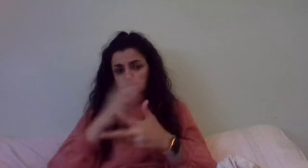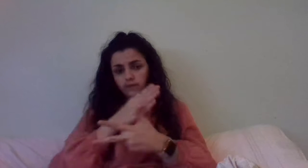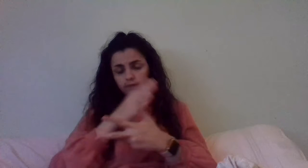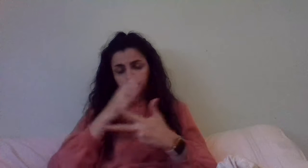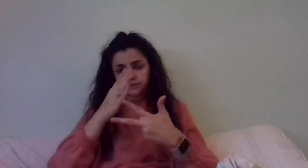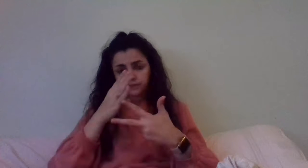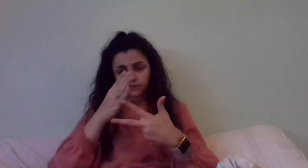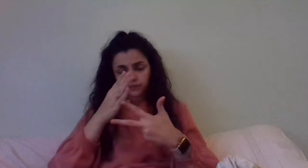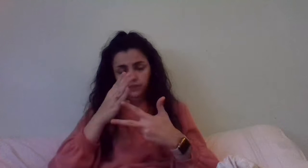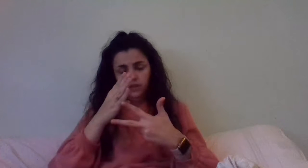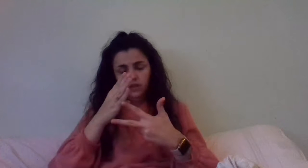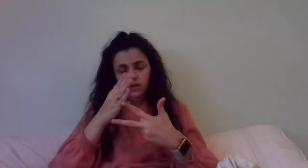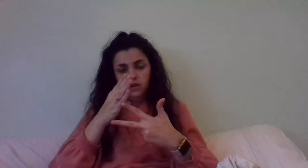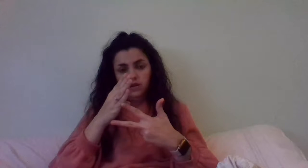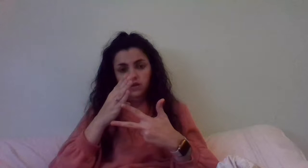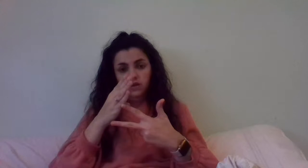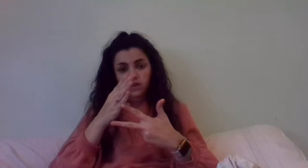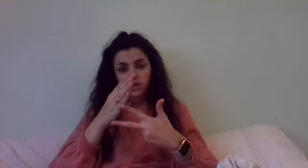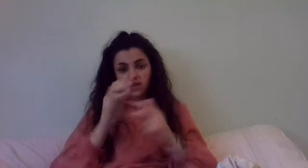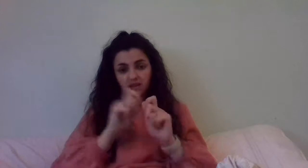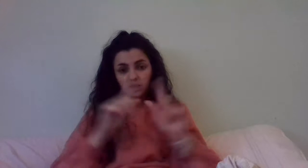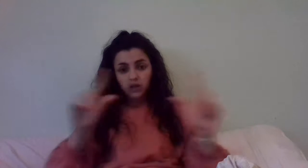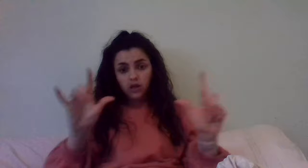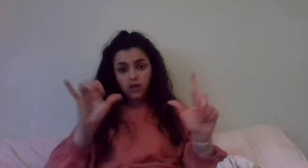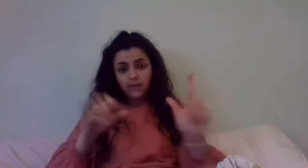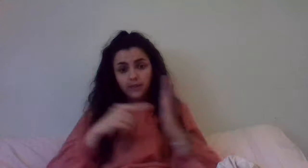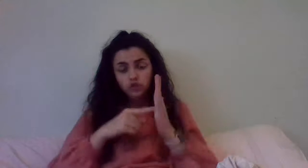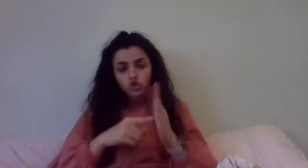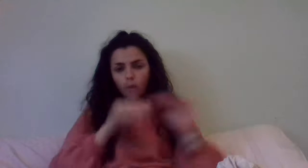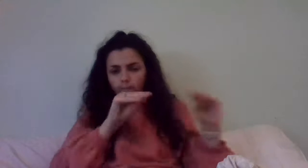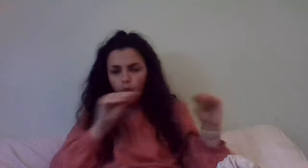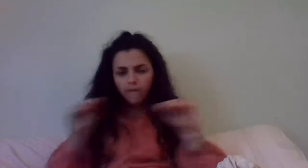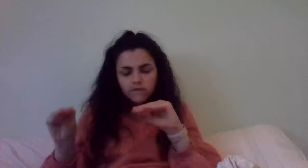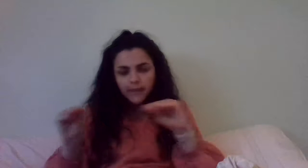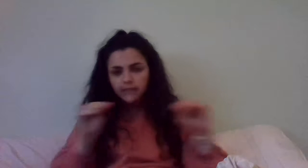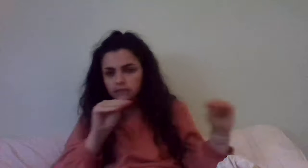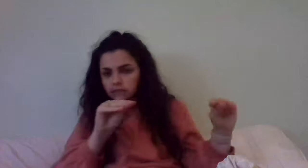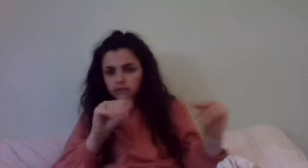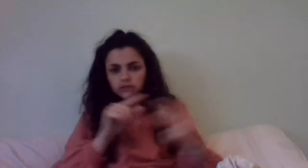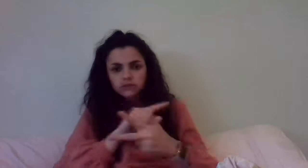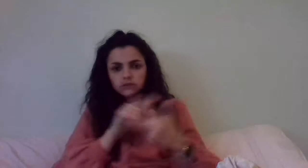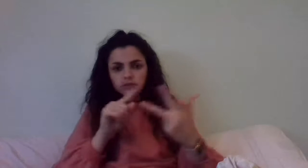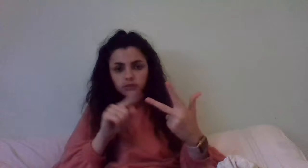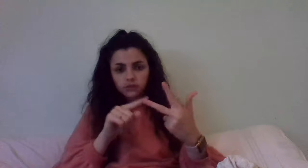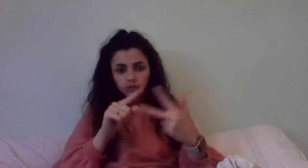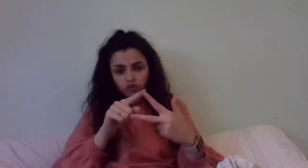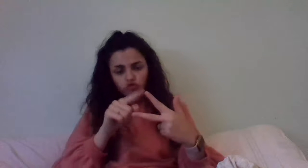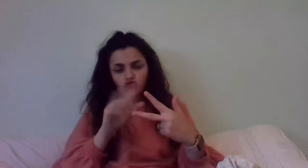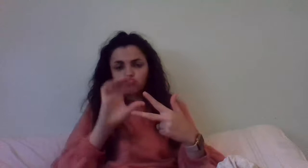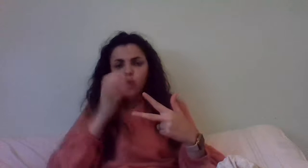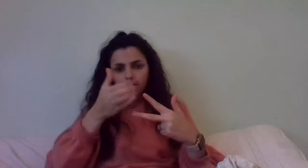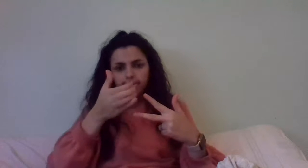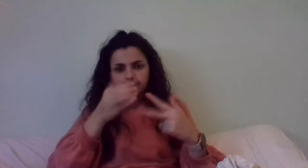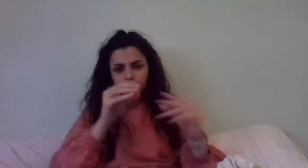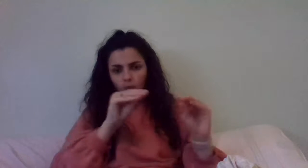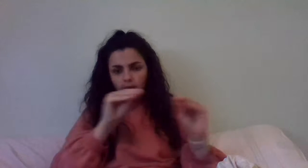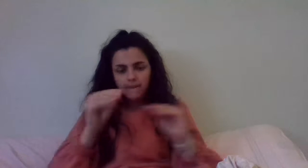second will be scenes that depict movement, groups specifically, right? Massive movements of